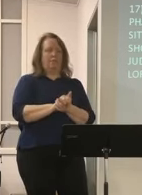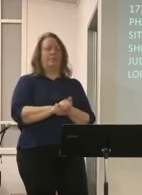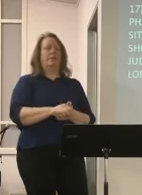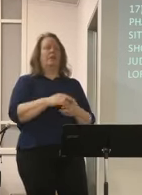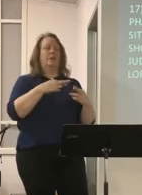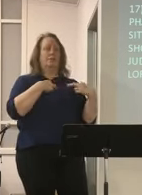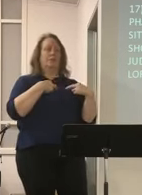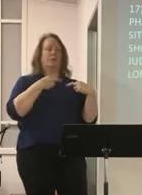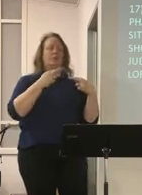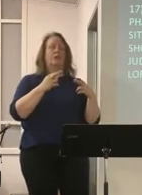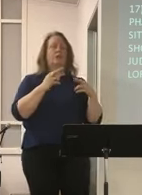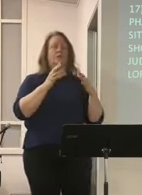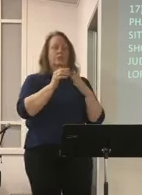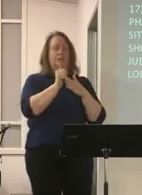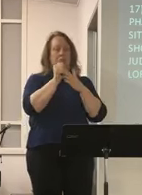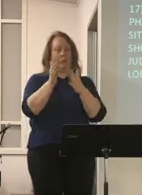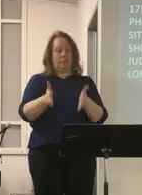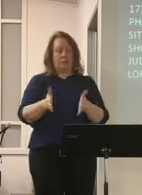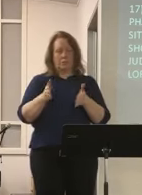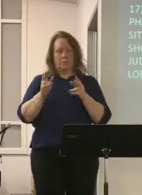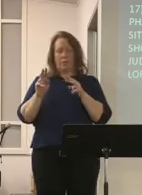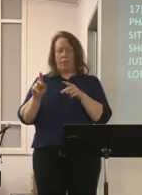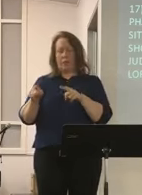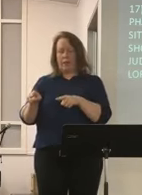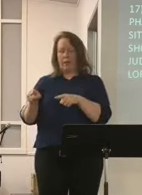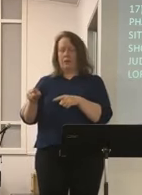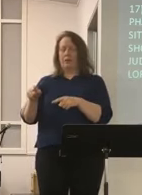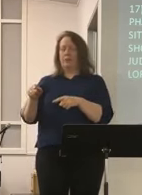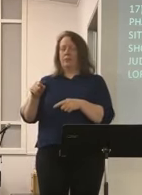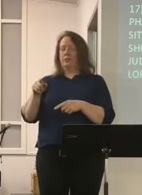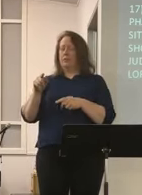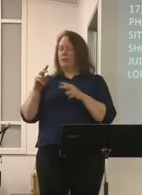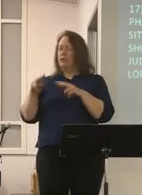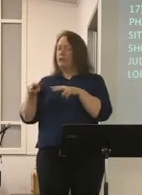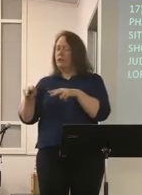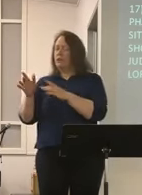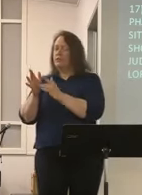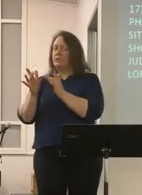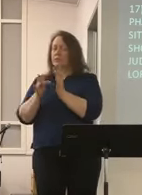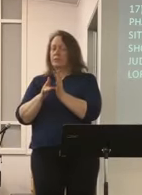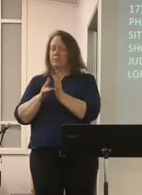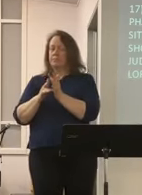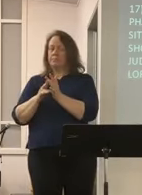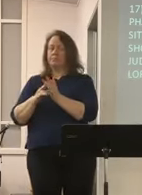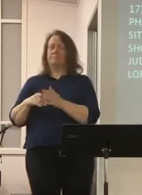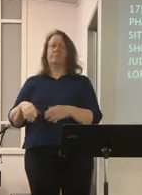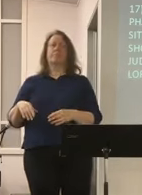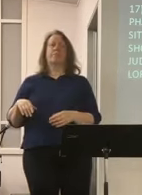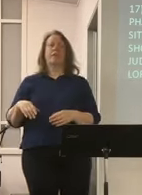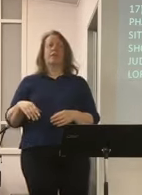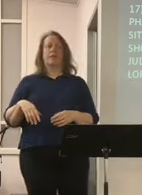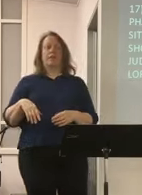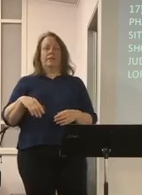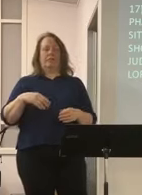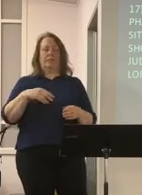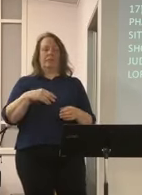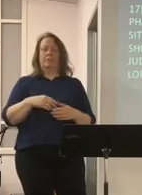check out Jesus. And so, and most people trace the Pharisees back